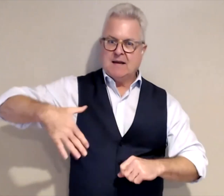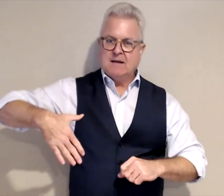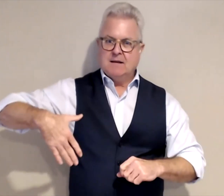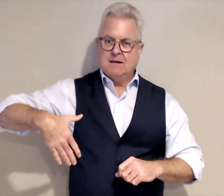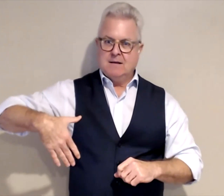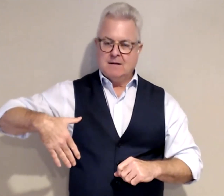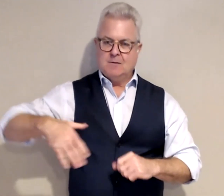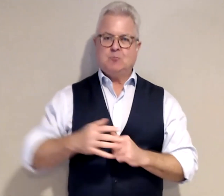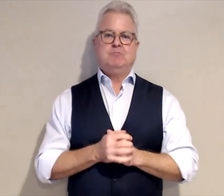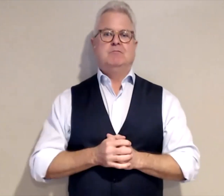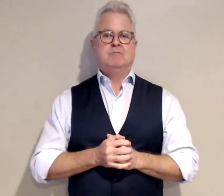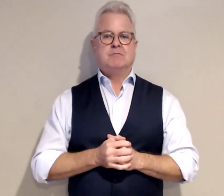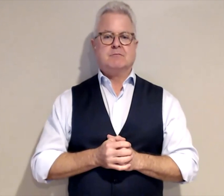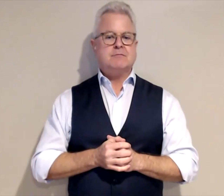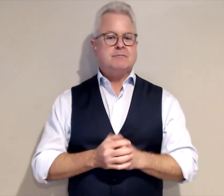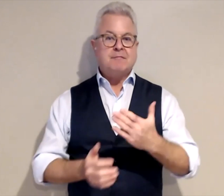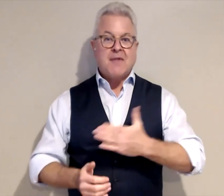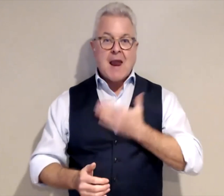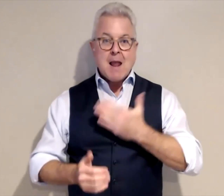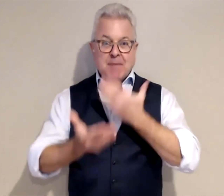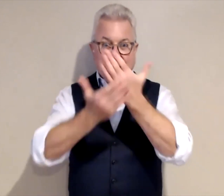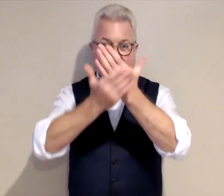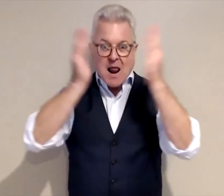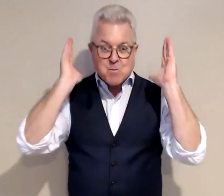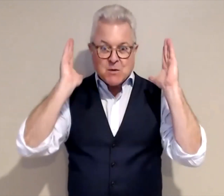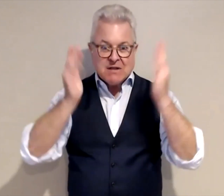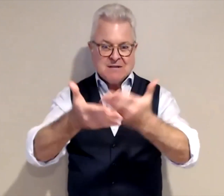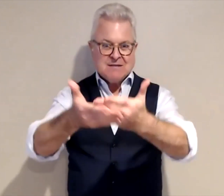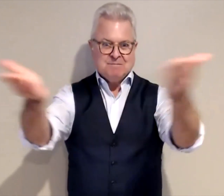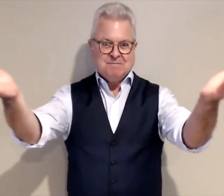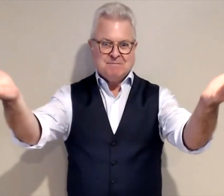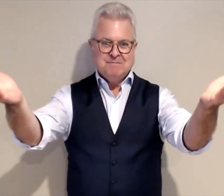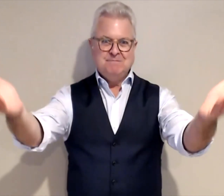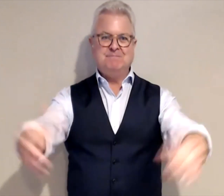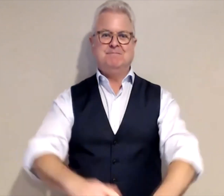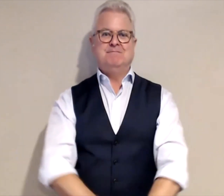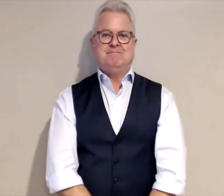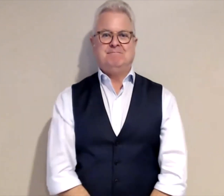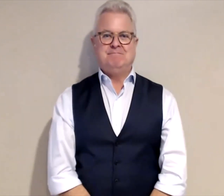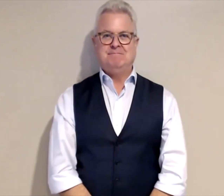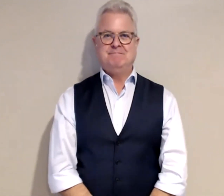because we are yet to be out of COVID. Happy Halloween, everyone.